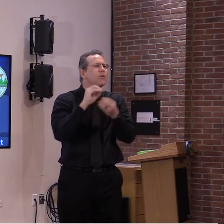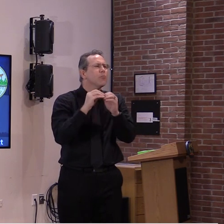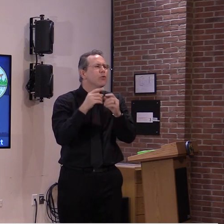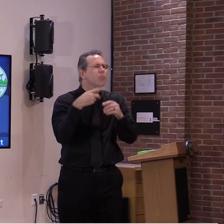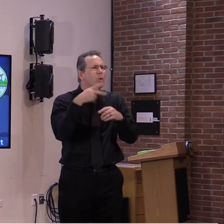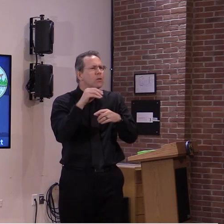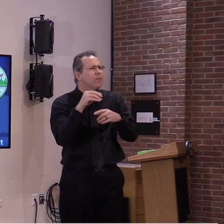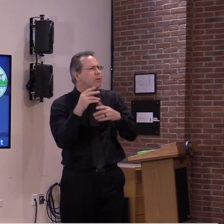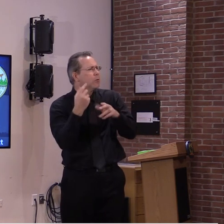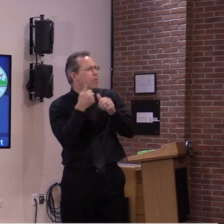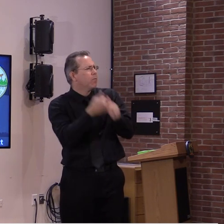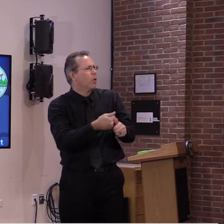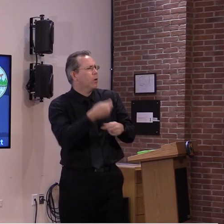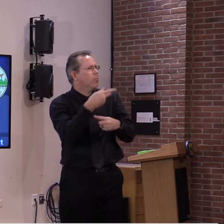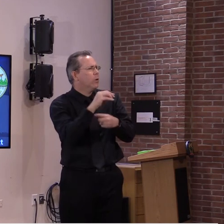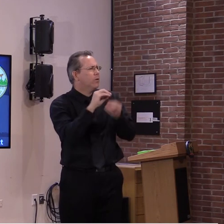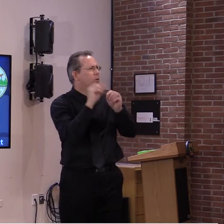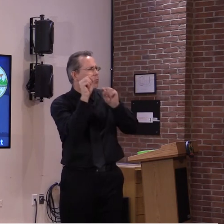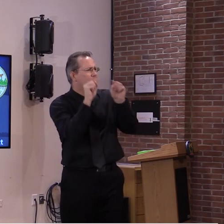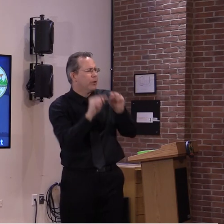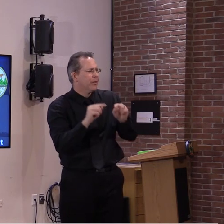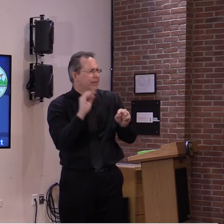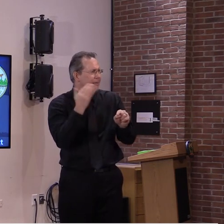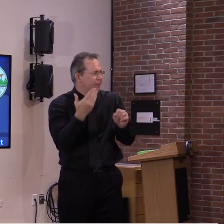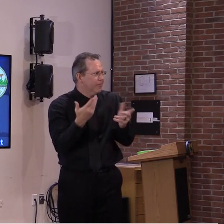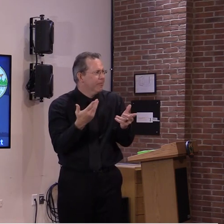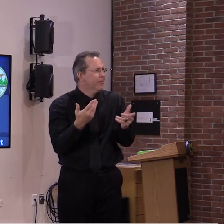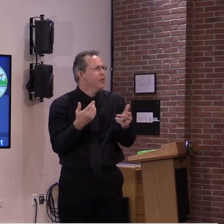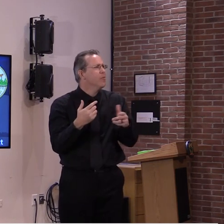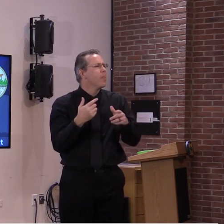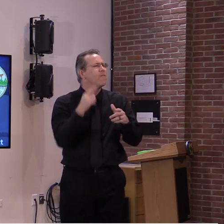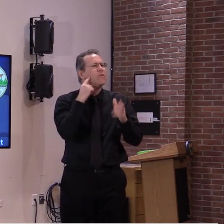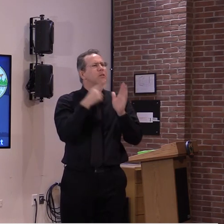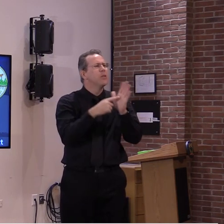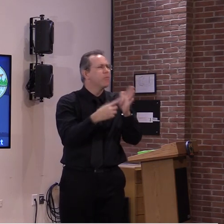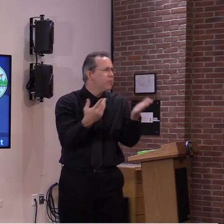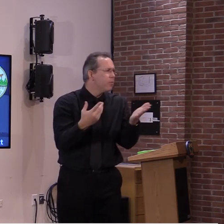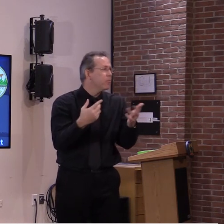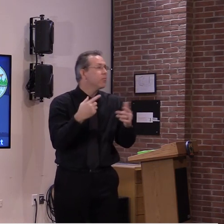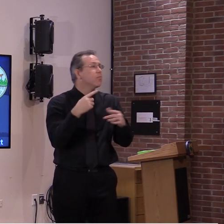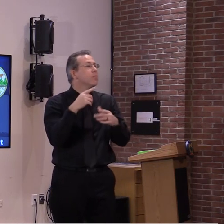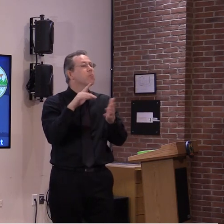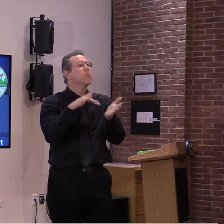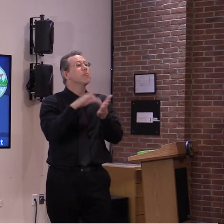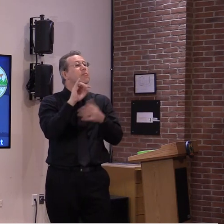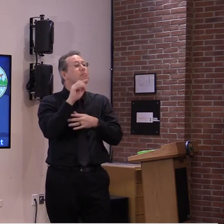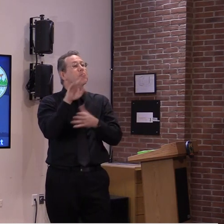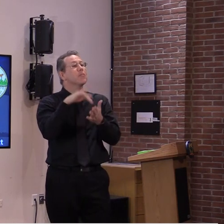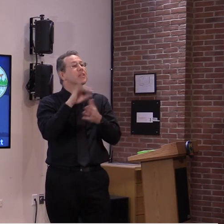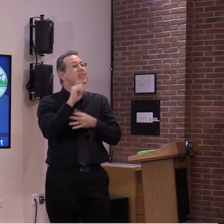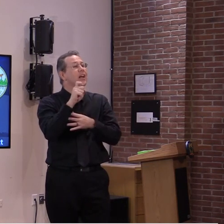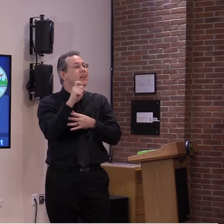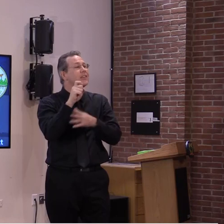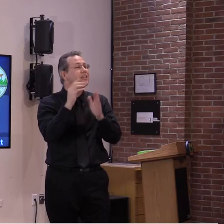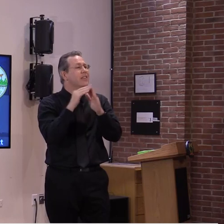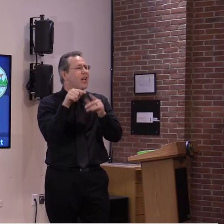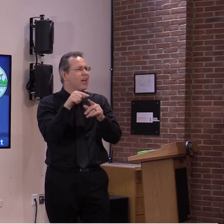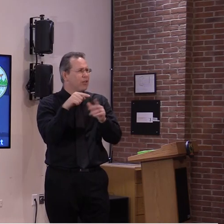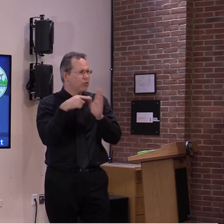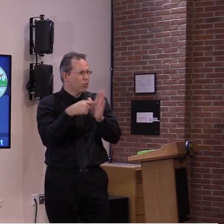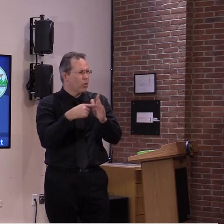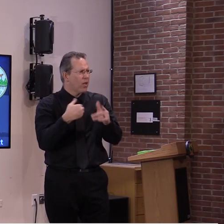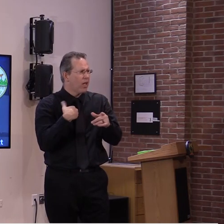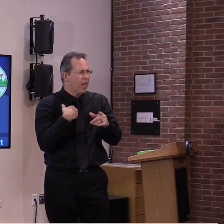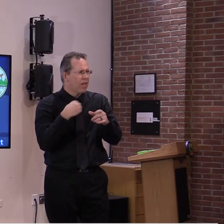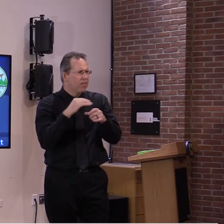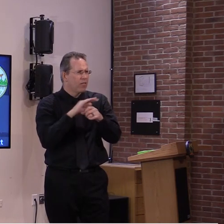up as having a specific number of cases, both cumulatively and in the past 2 weeks. Our readers would like to know if there's a way to know actual and